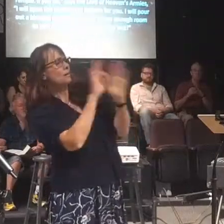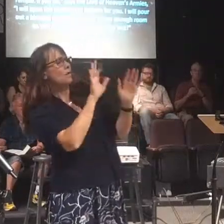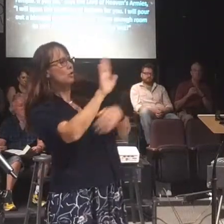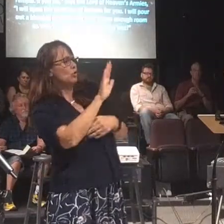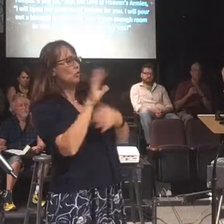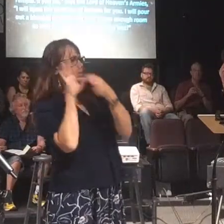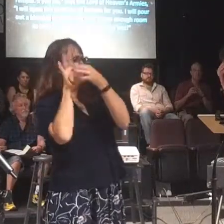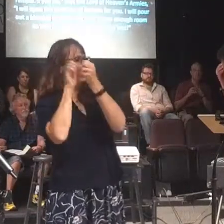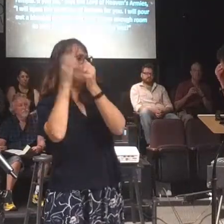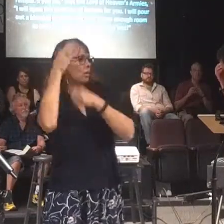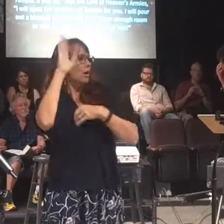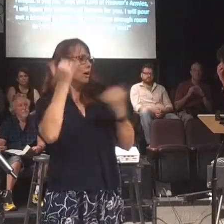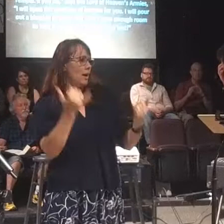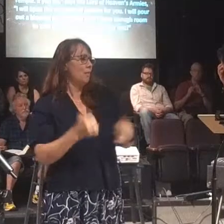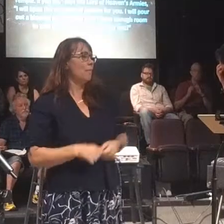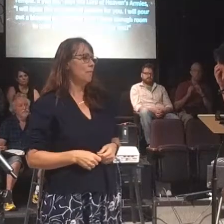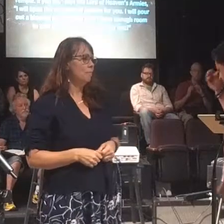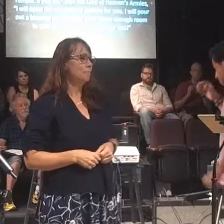And